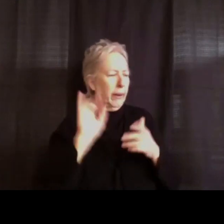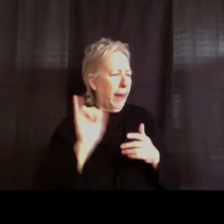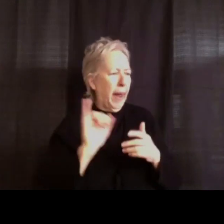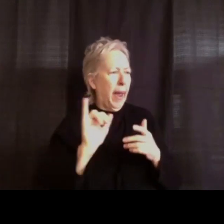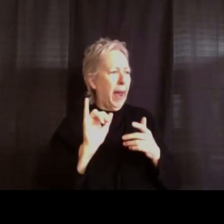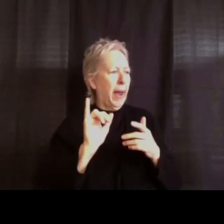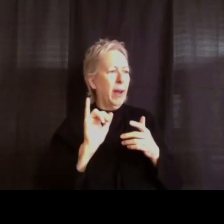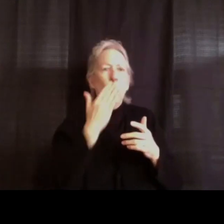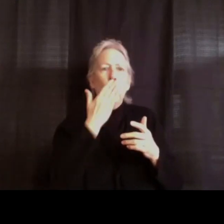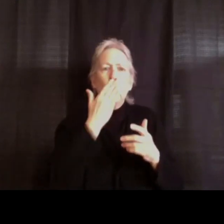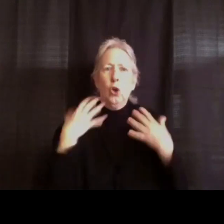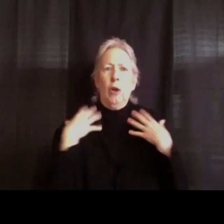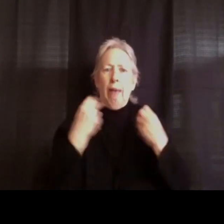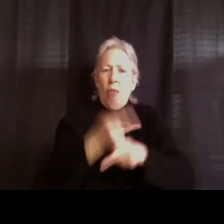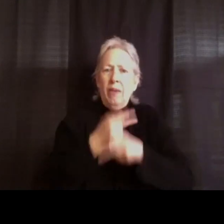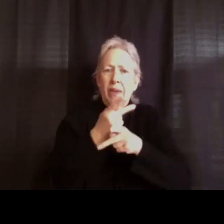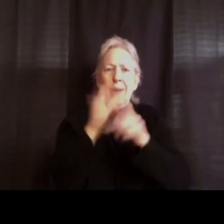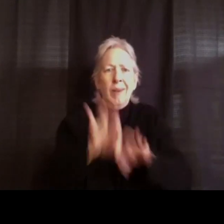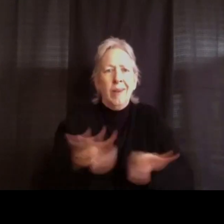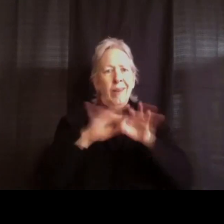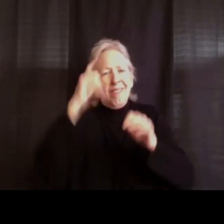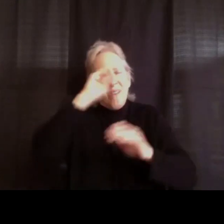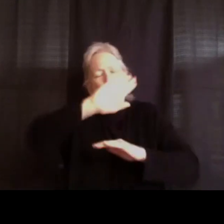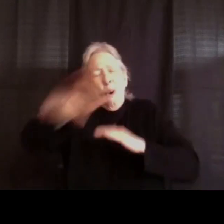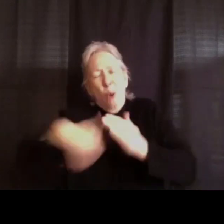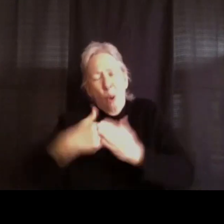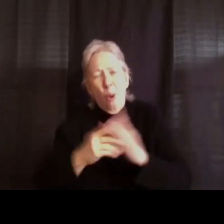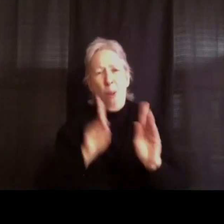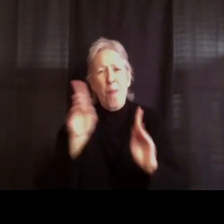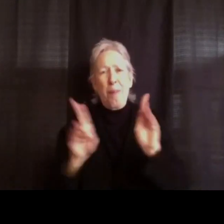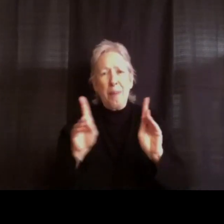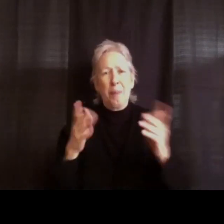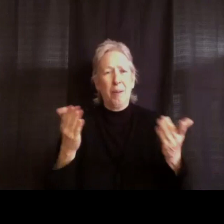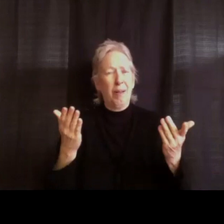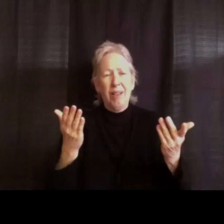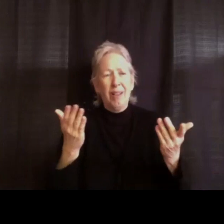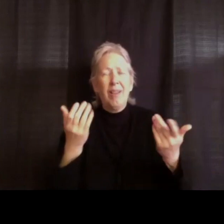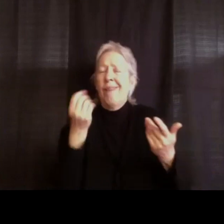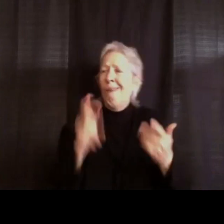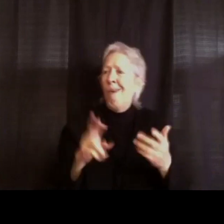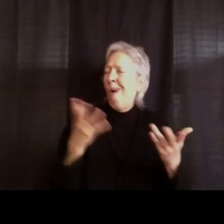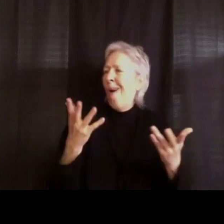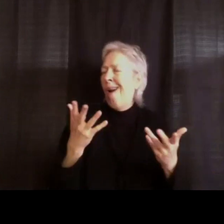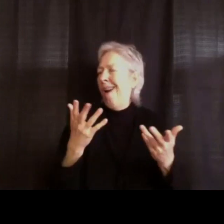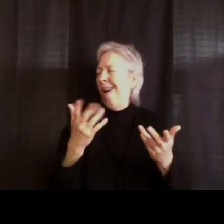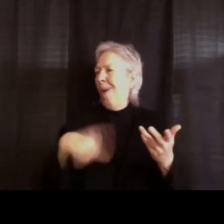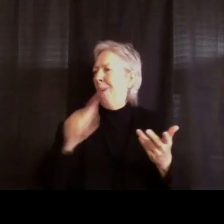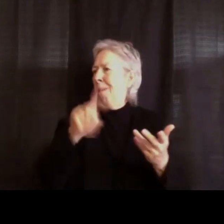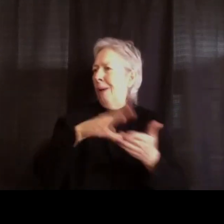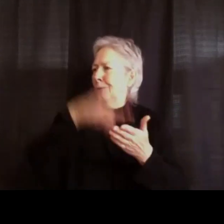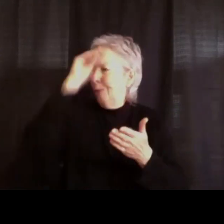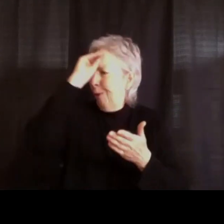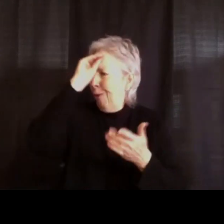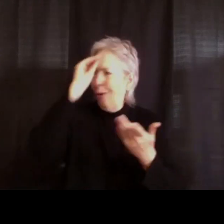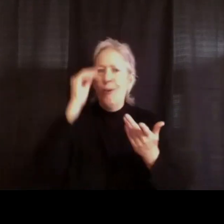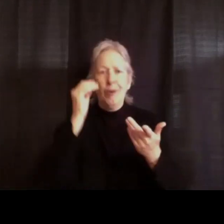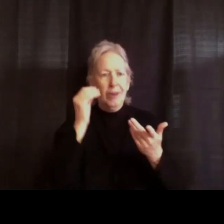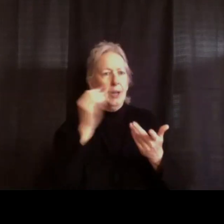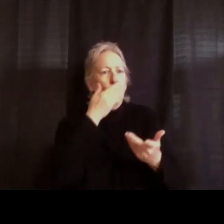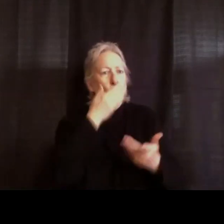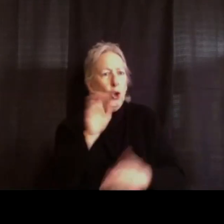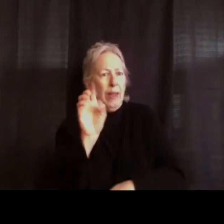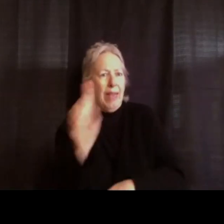human family? How might we be learning today that investment in quality education